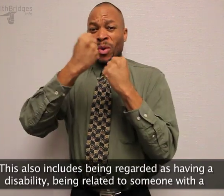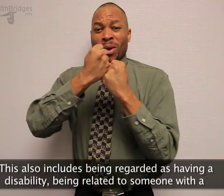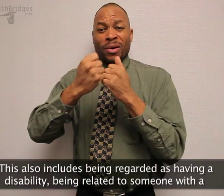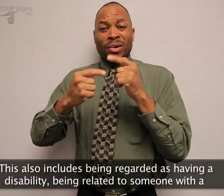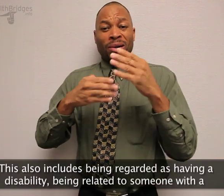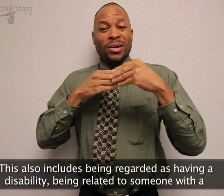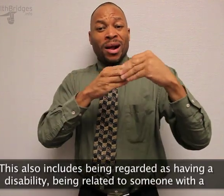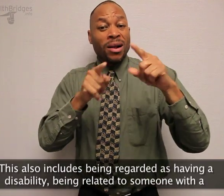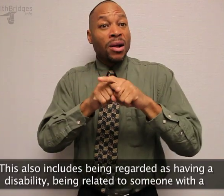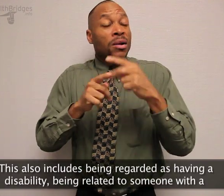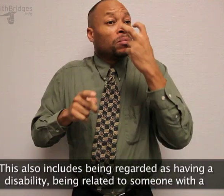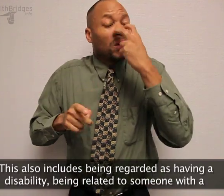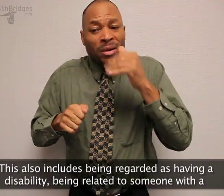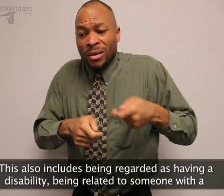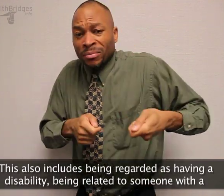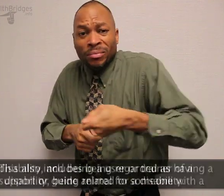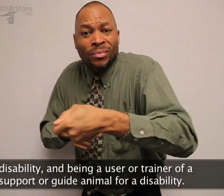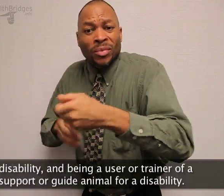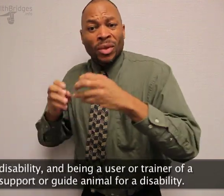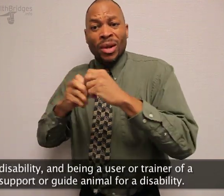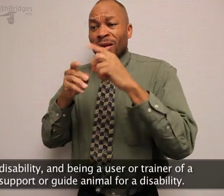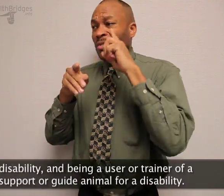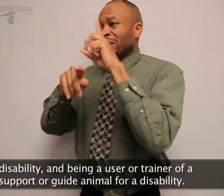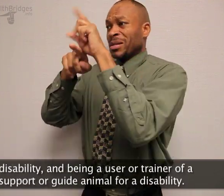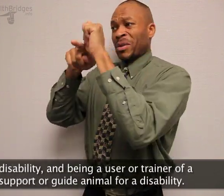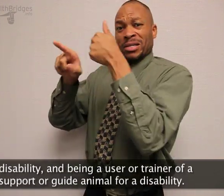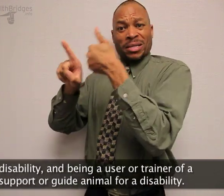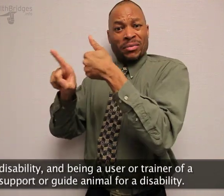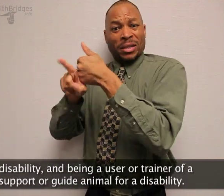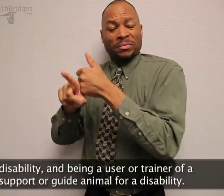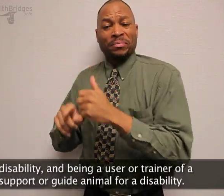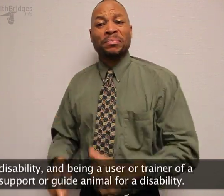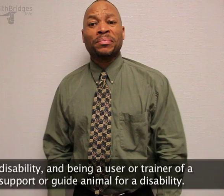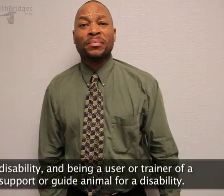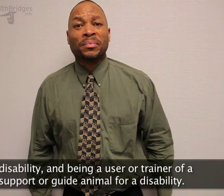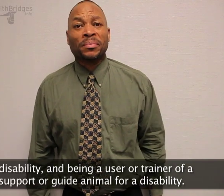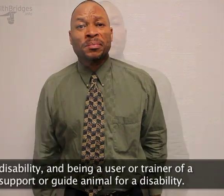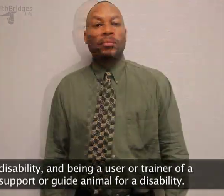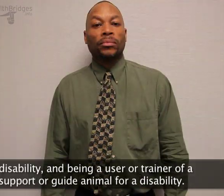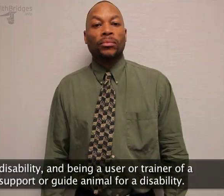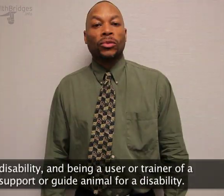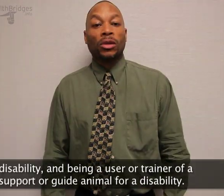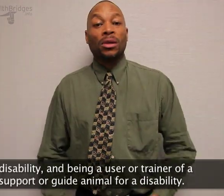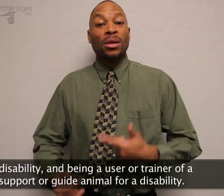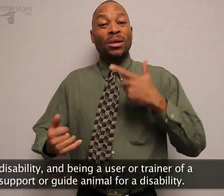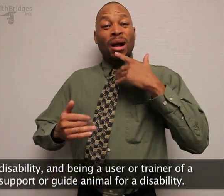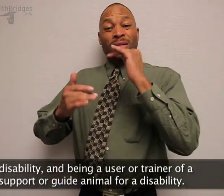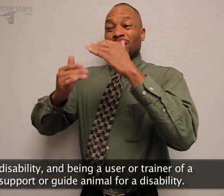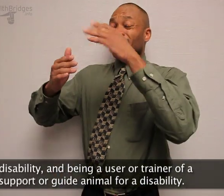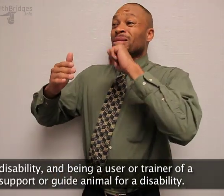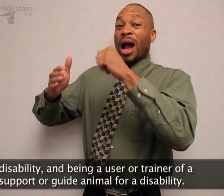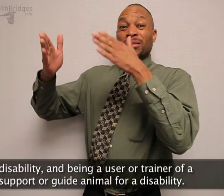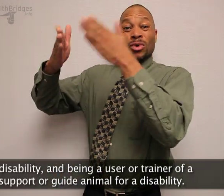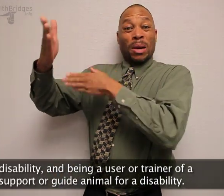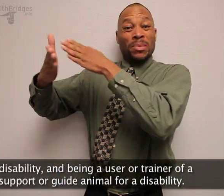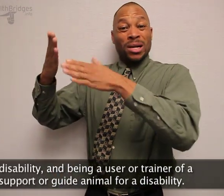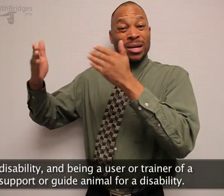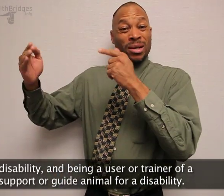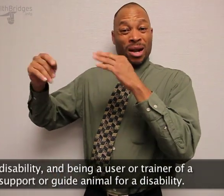being related to someone with a disability, and being a user or trainer of a support guide animal for